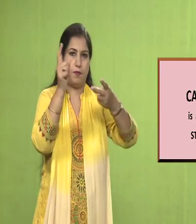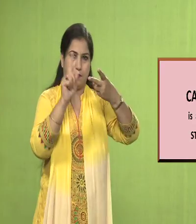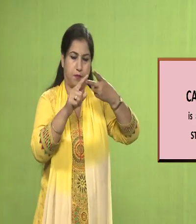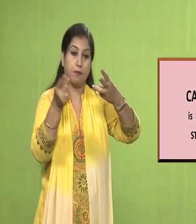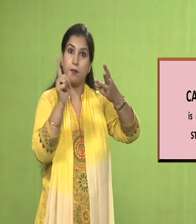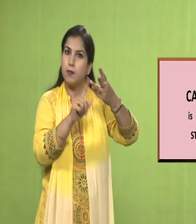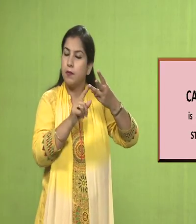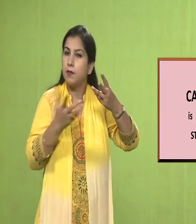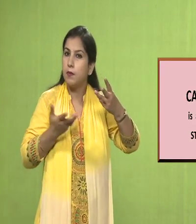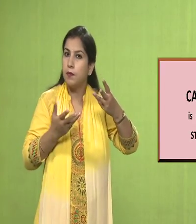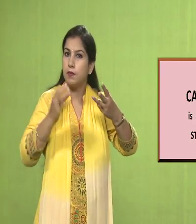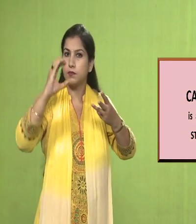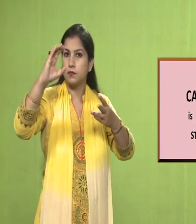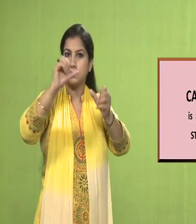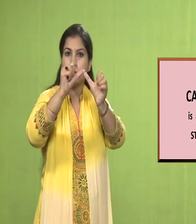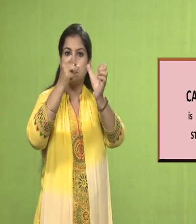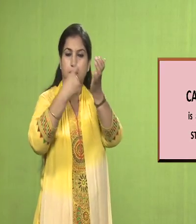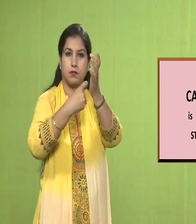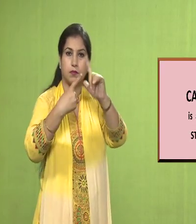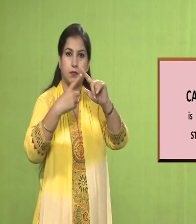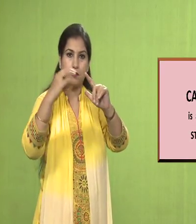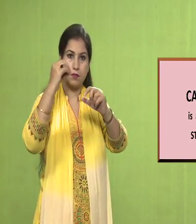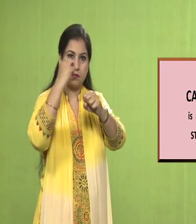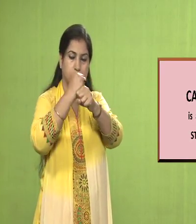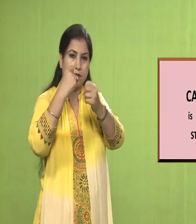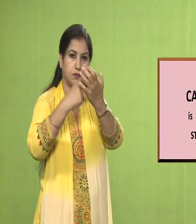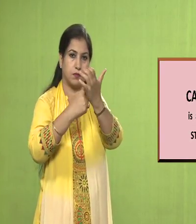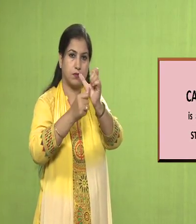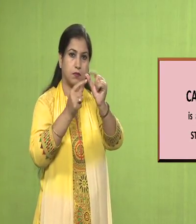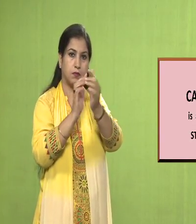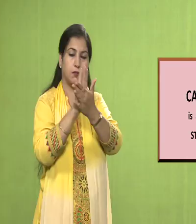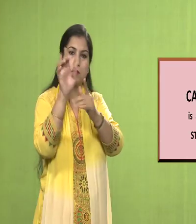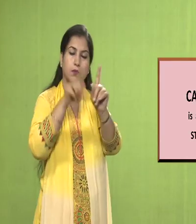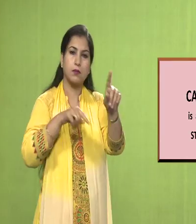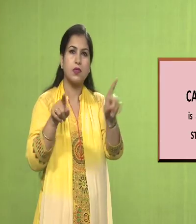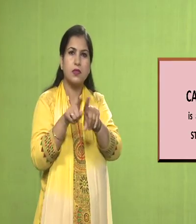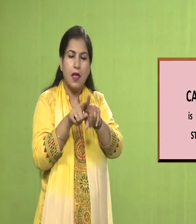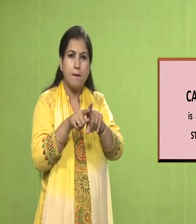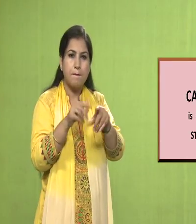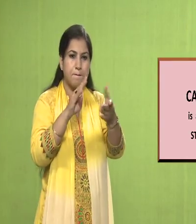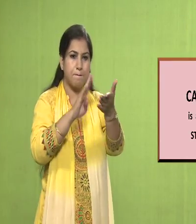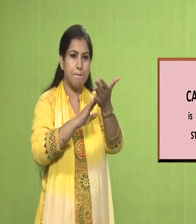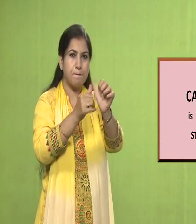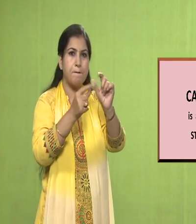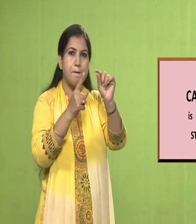And the third, cartography. It is the study and art of making maps.